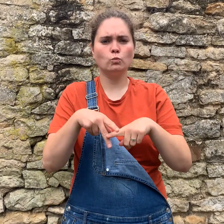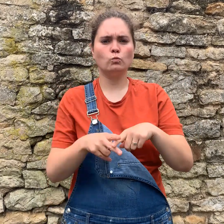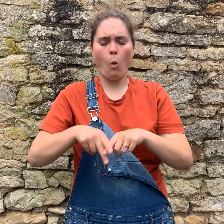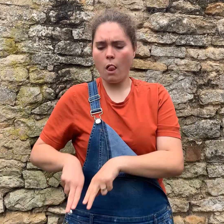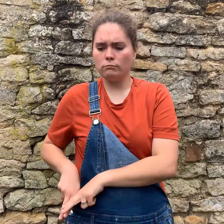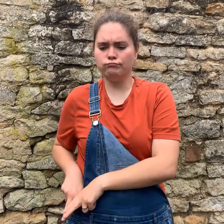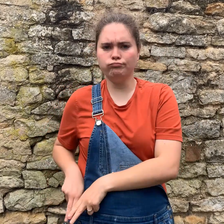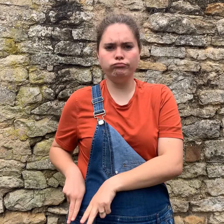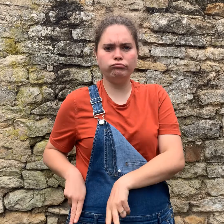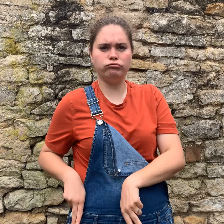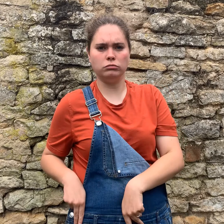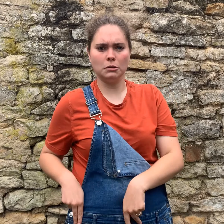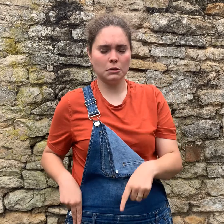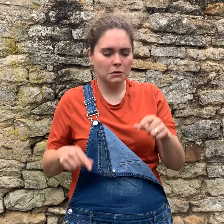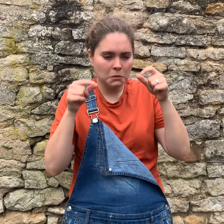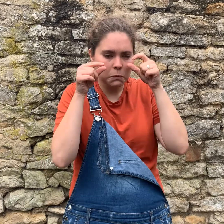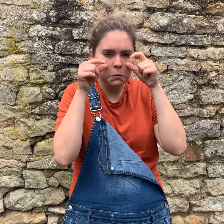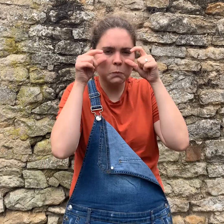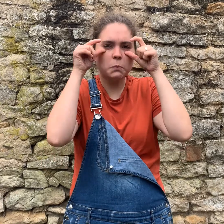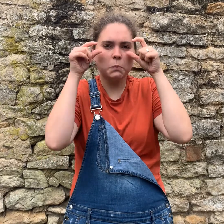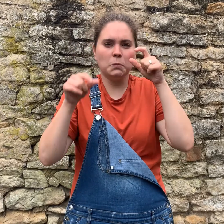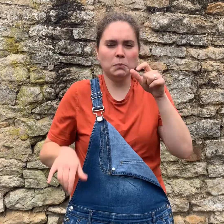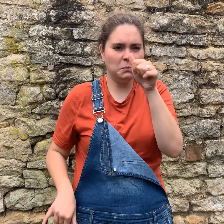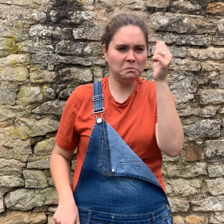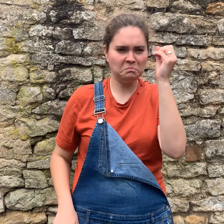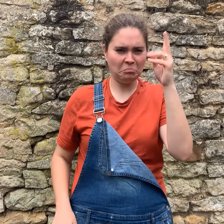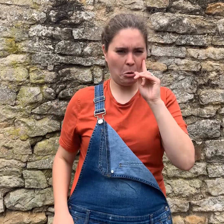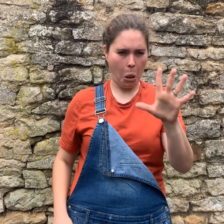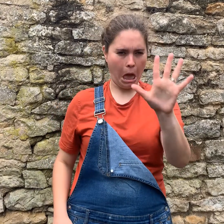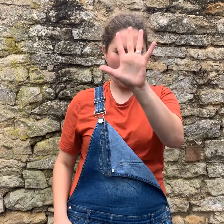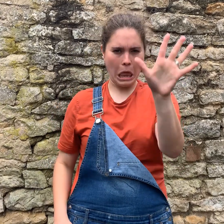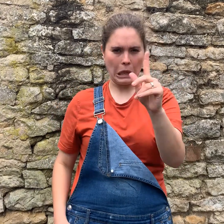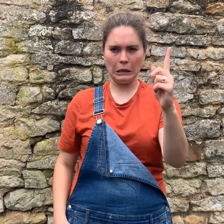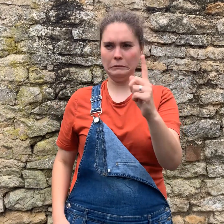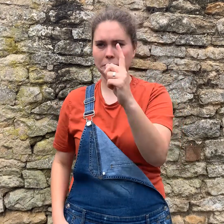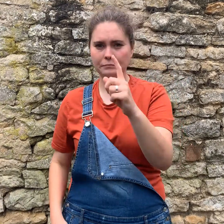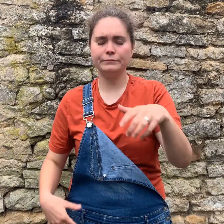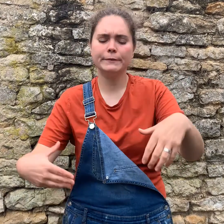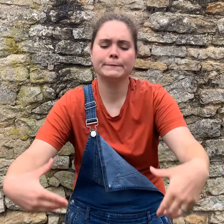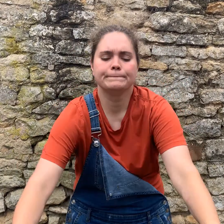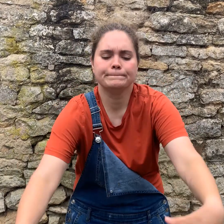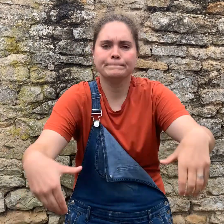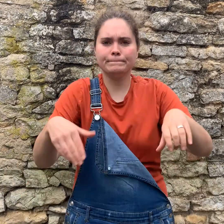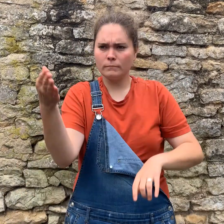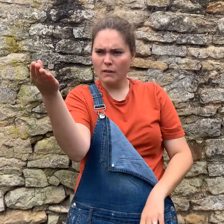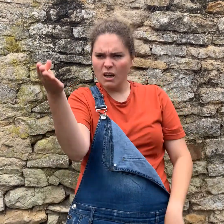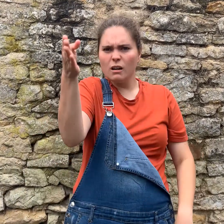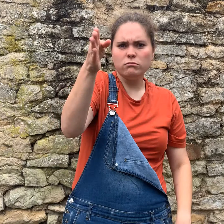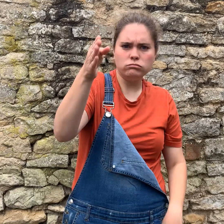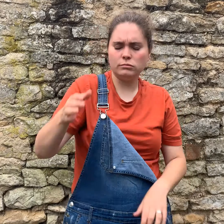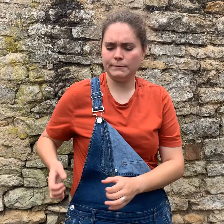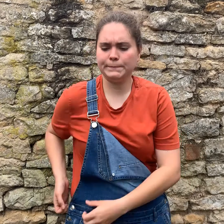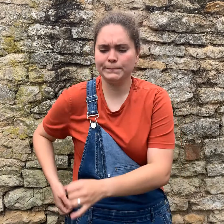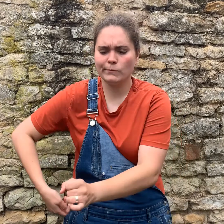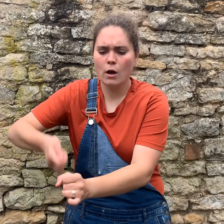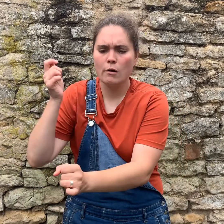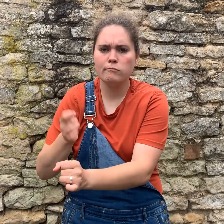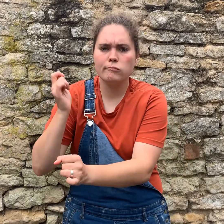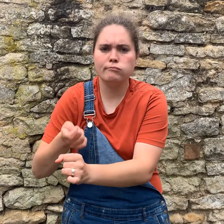back again. But this time he had a tool belt on and looked very wise. He actually rebuilt